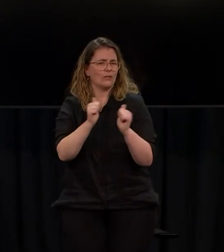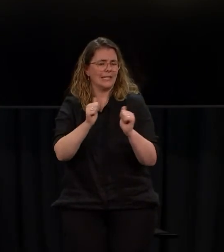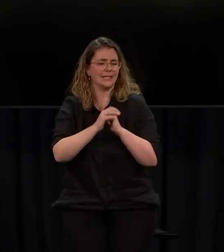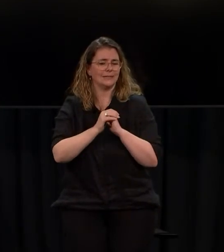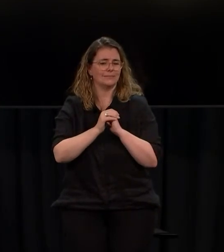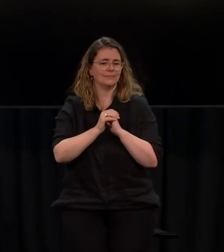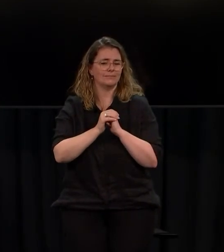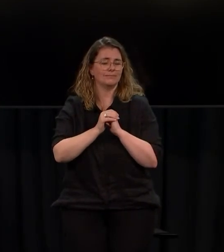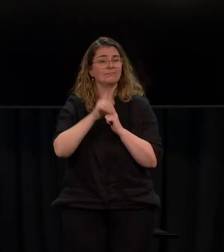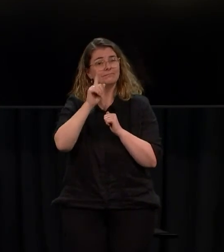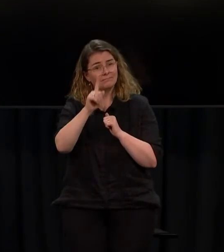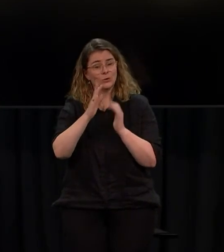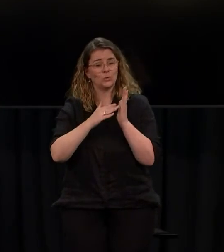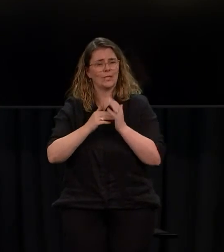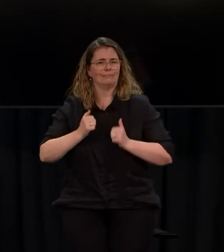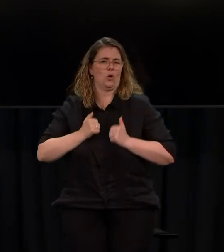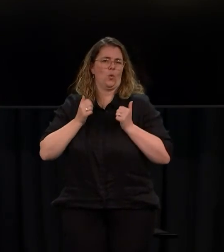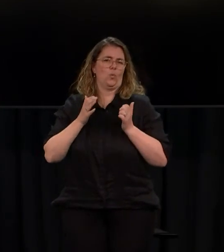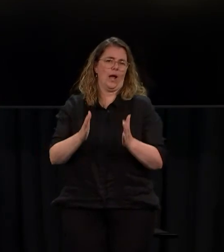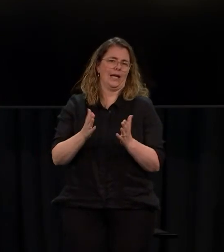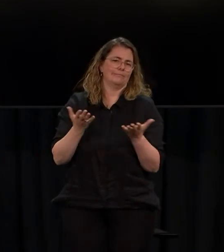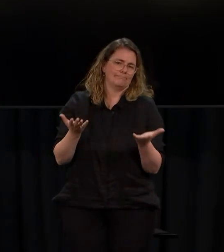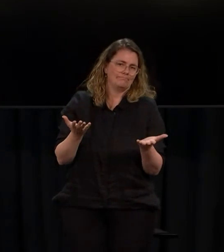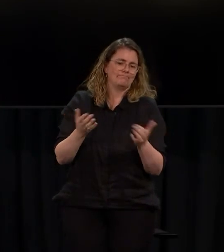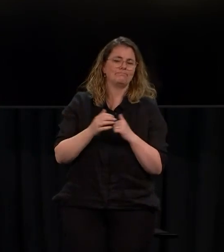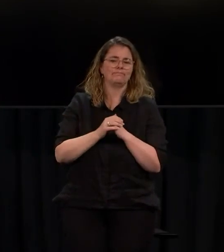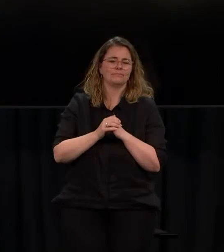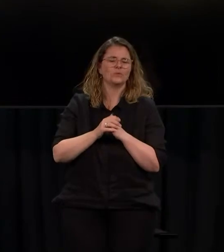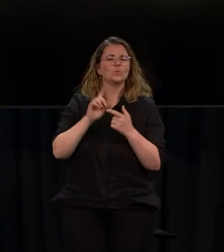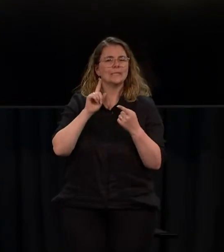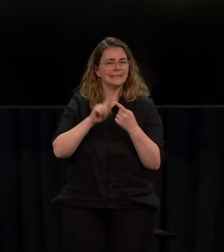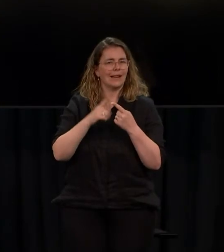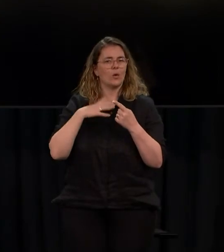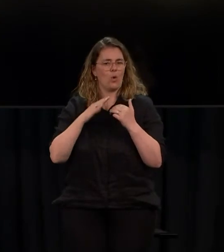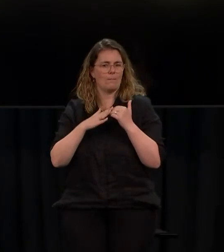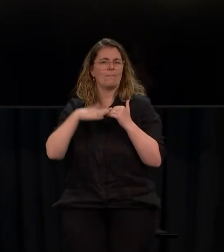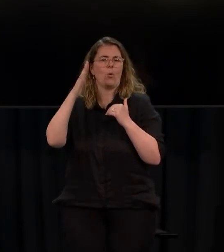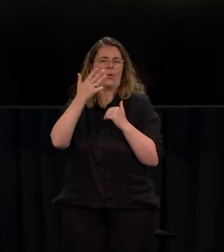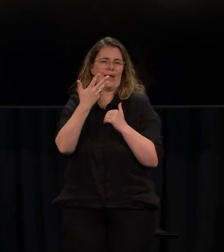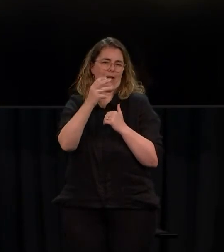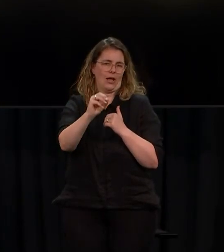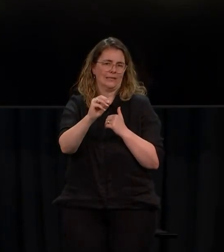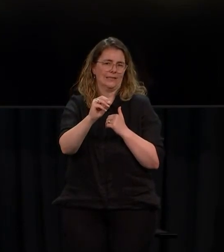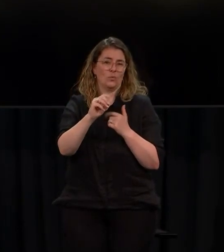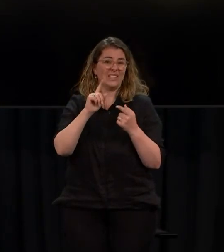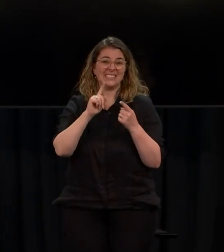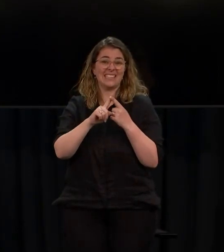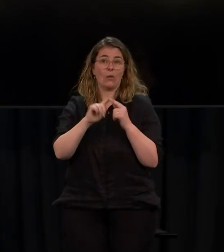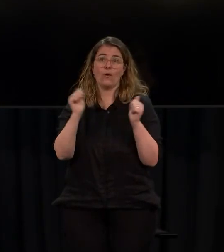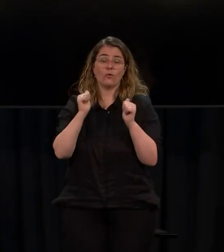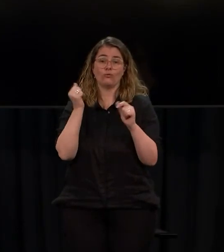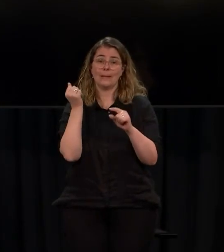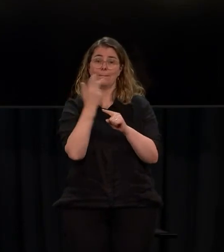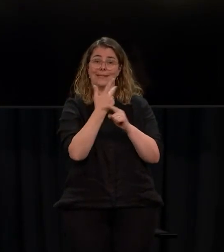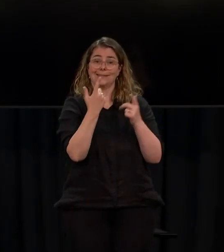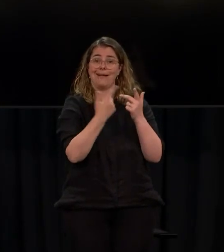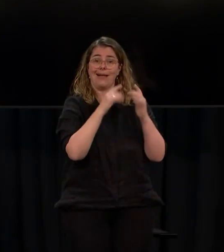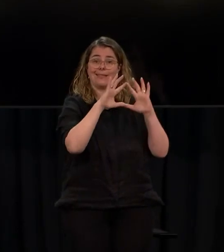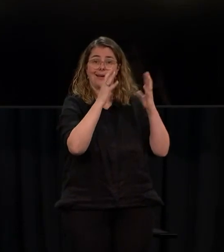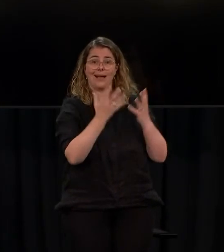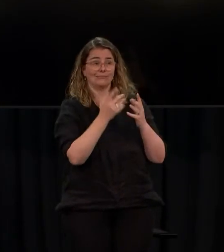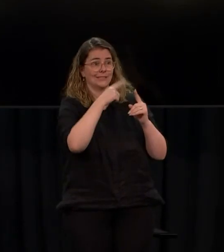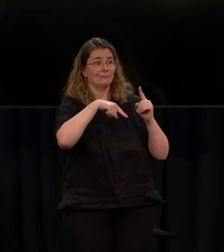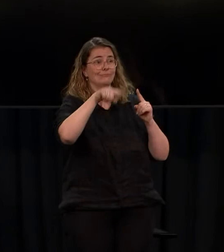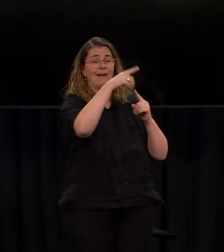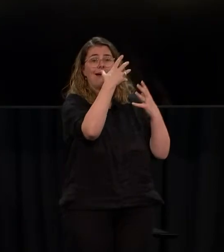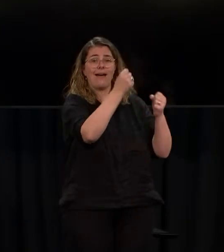things our way, so we are driving to have even higher rates again. But we've already taken over countries that started their vaccination